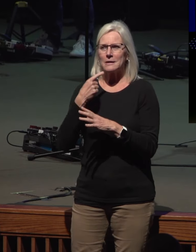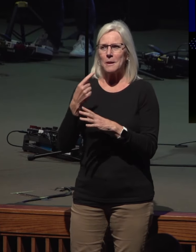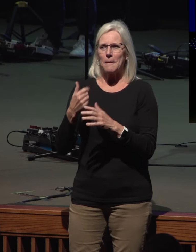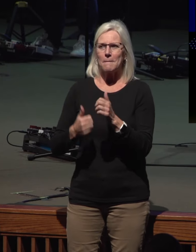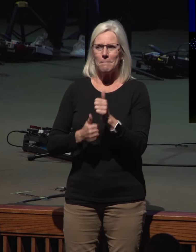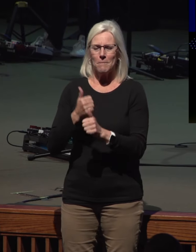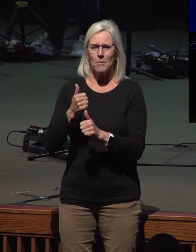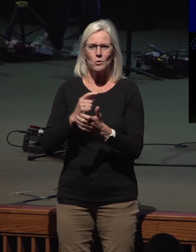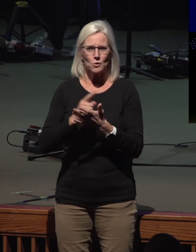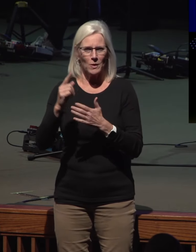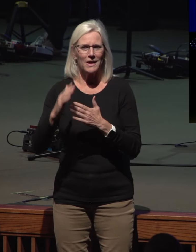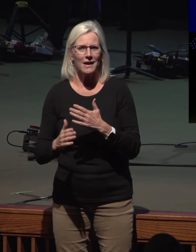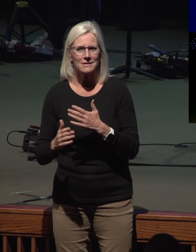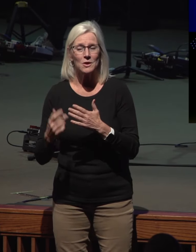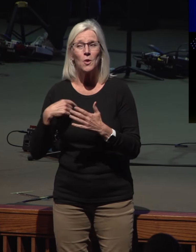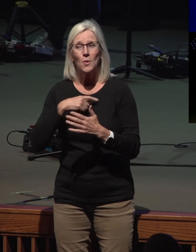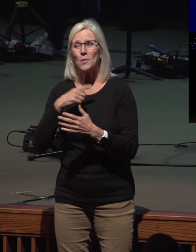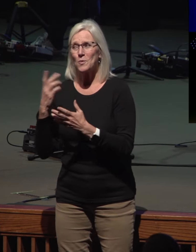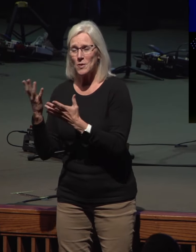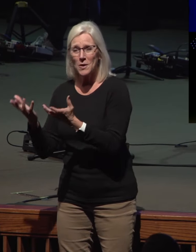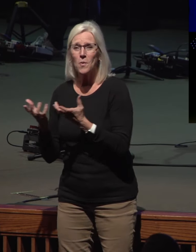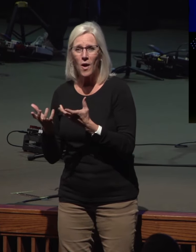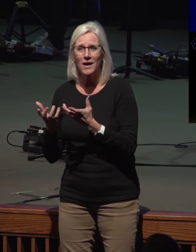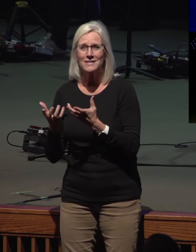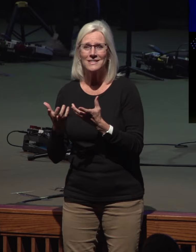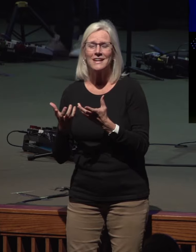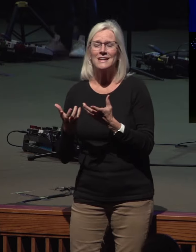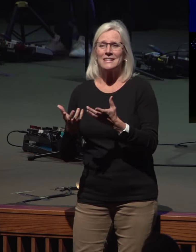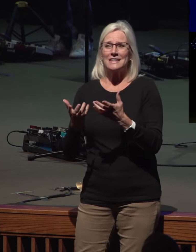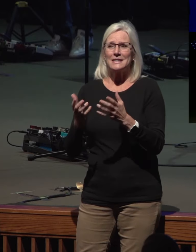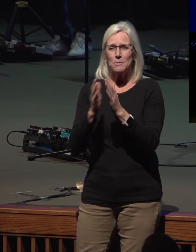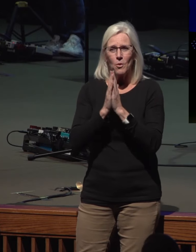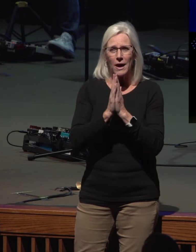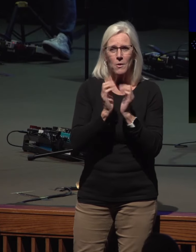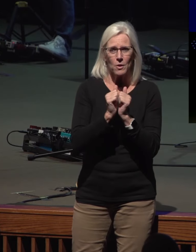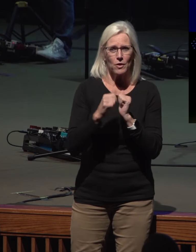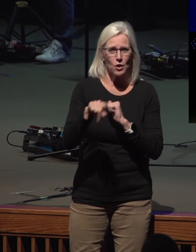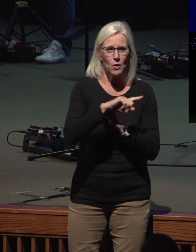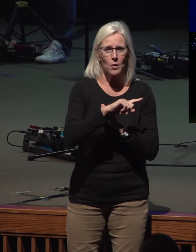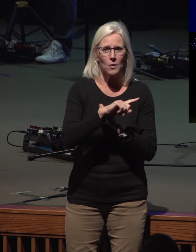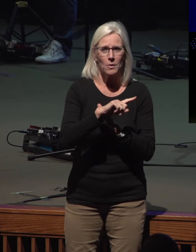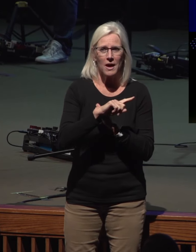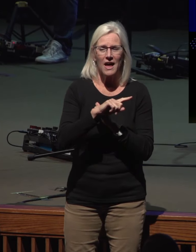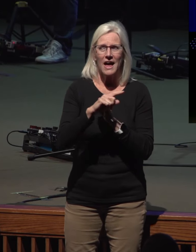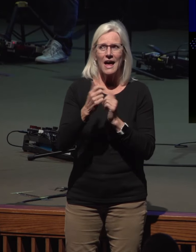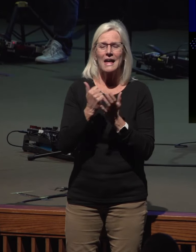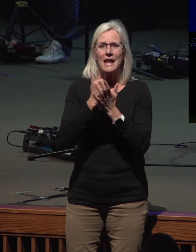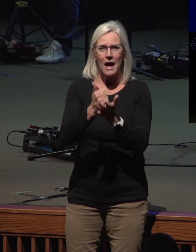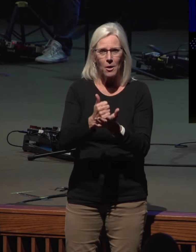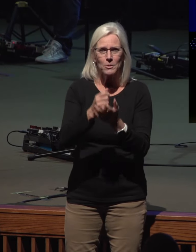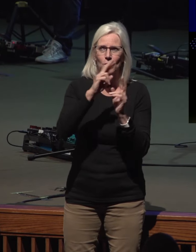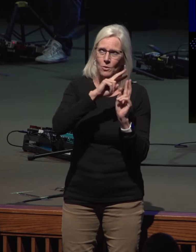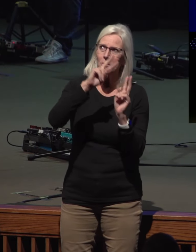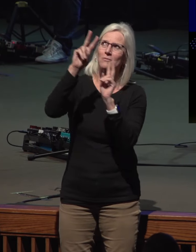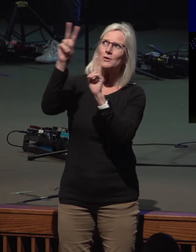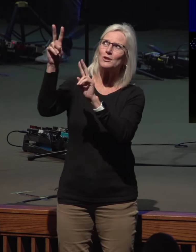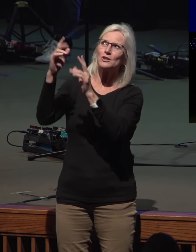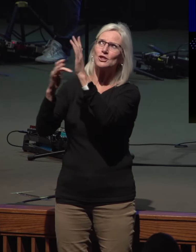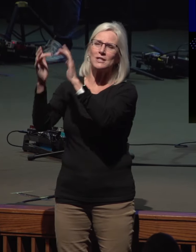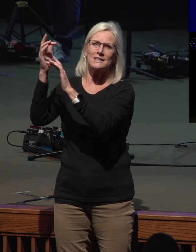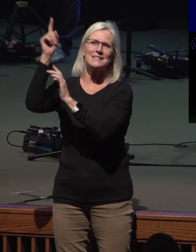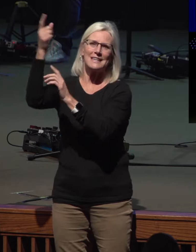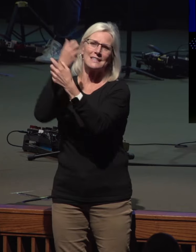weekends, this idea, we'd love to pray with you, but we'd love to fix your eyes and your heart, not on us, but on Jesus, the one who saves. We'd